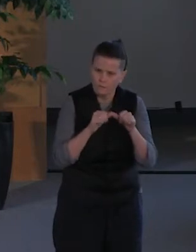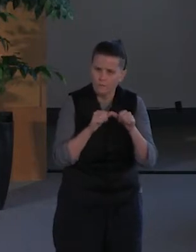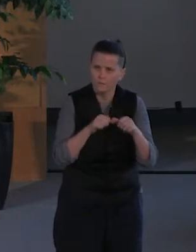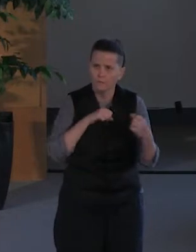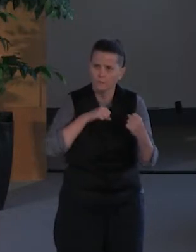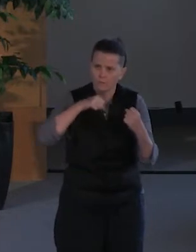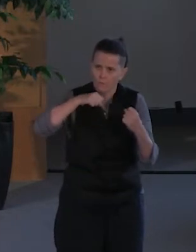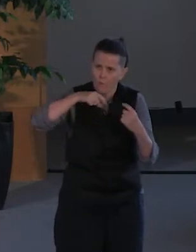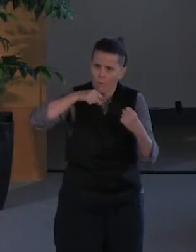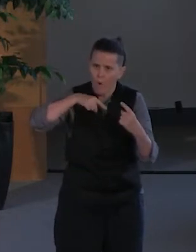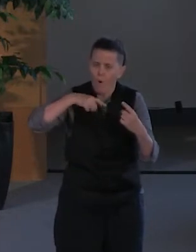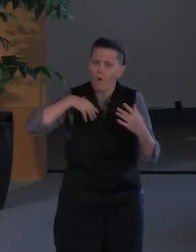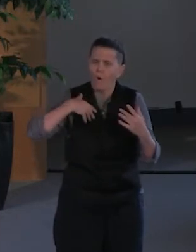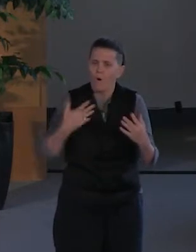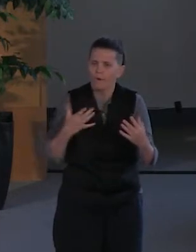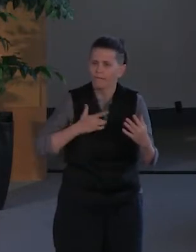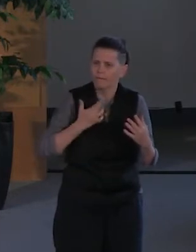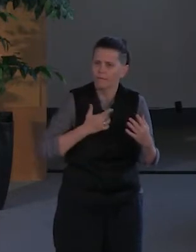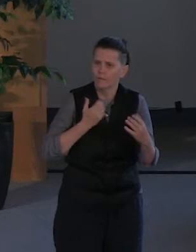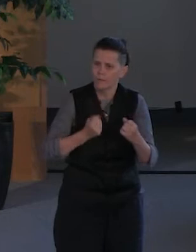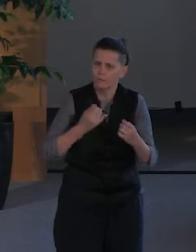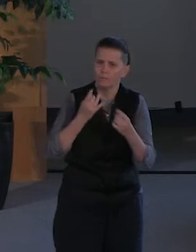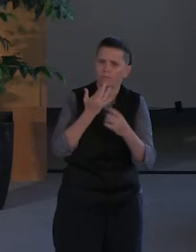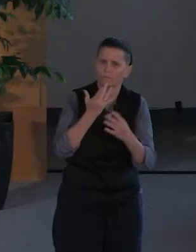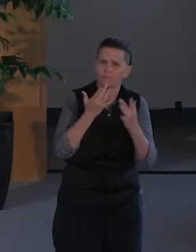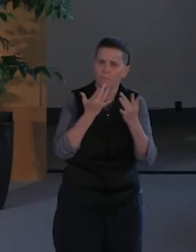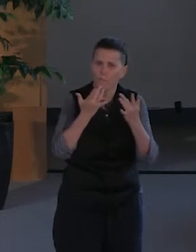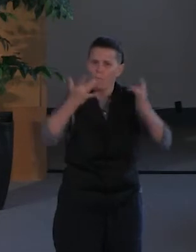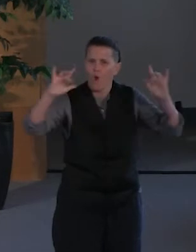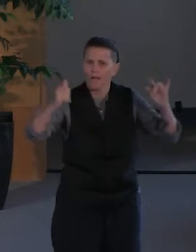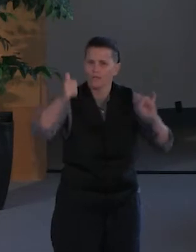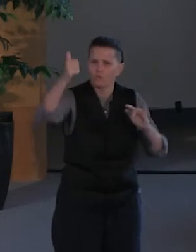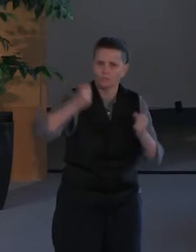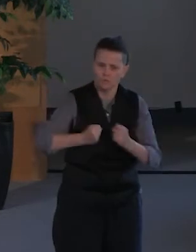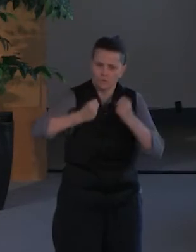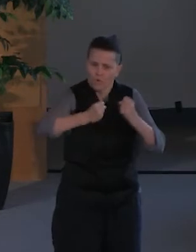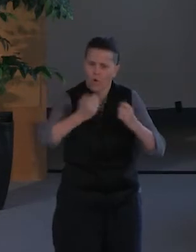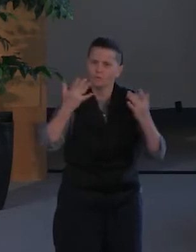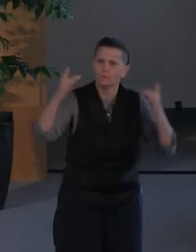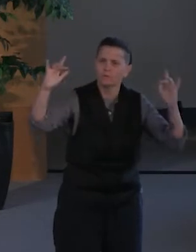little brighter, a little stronger, a little clearer.